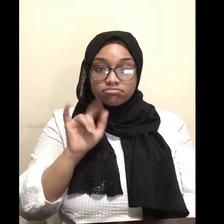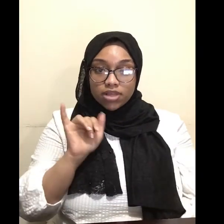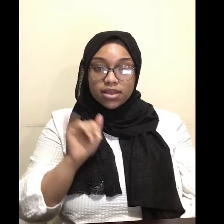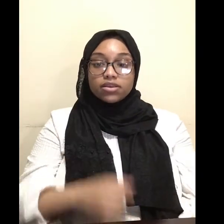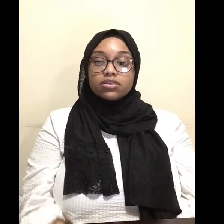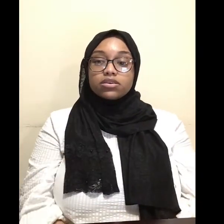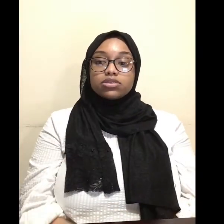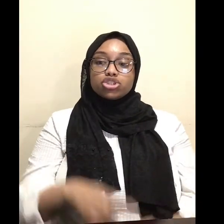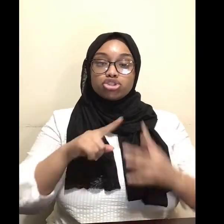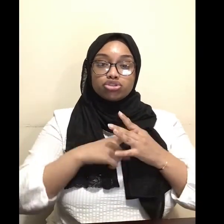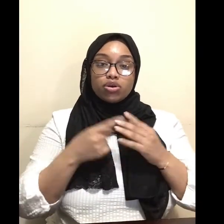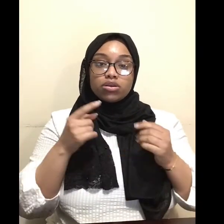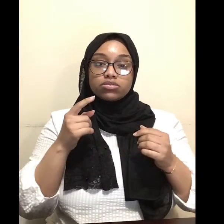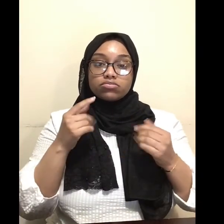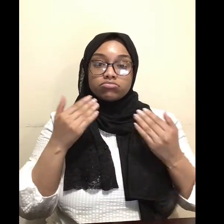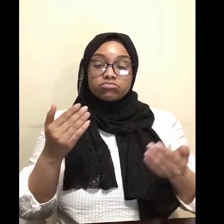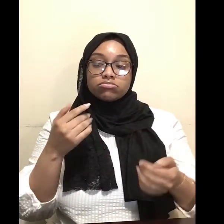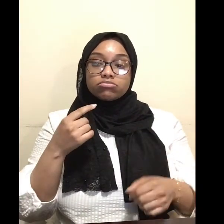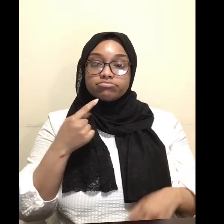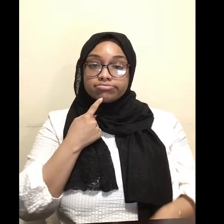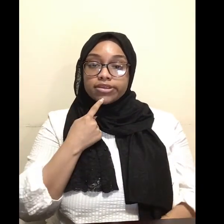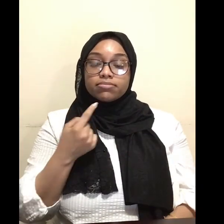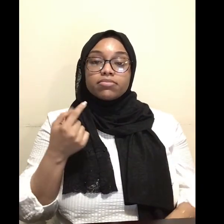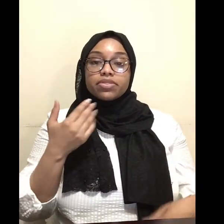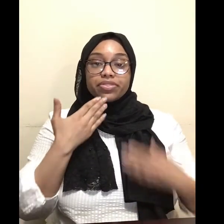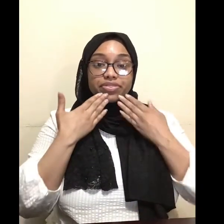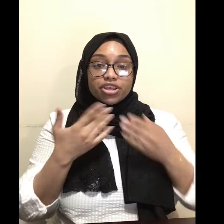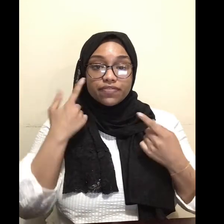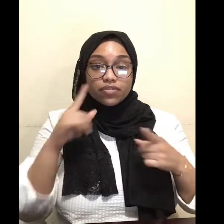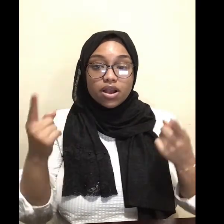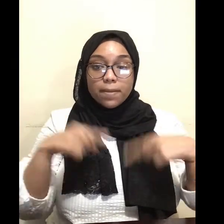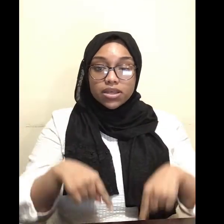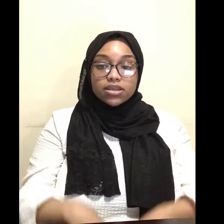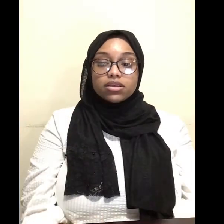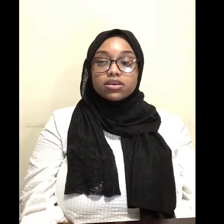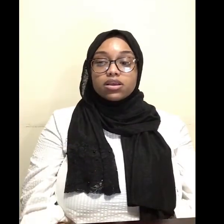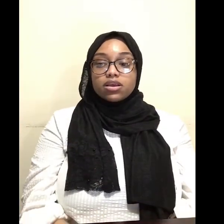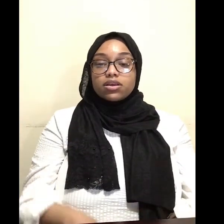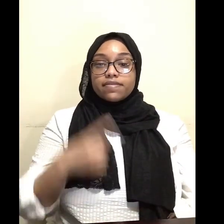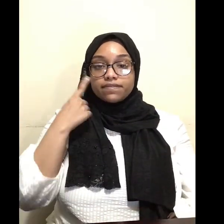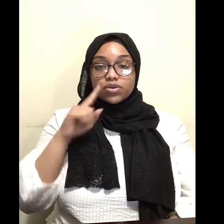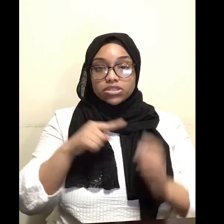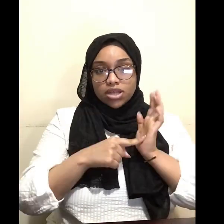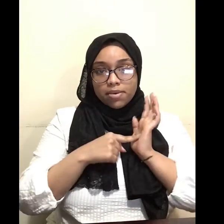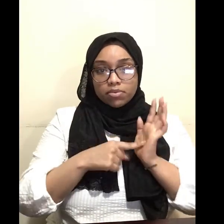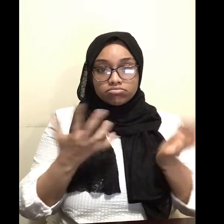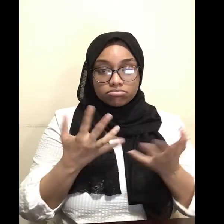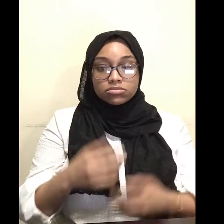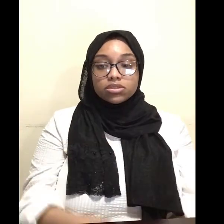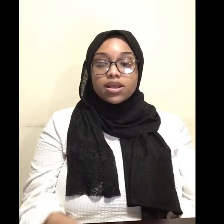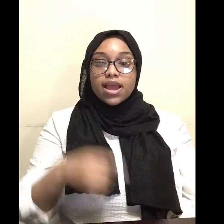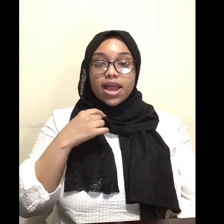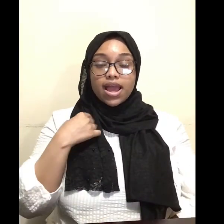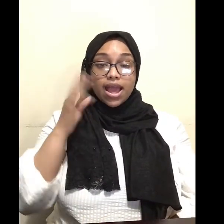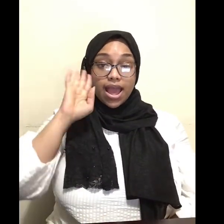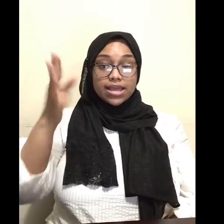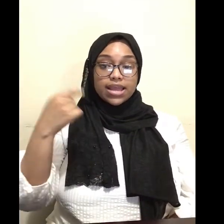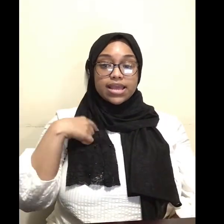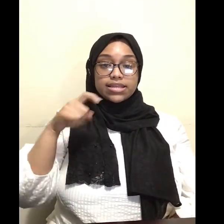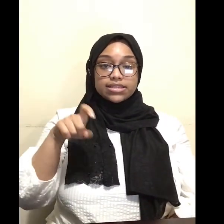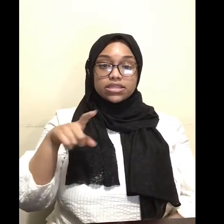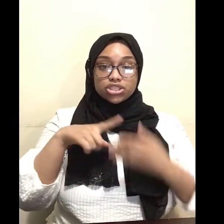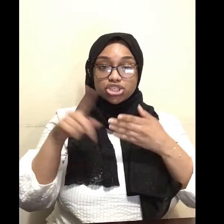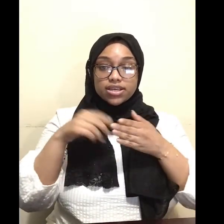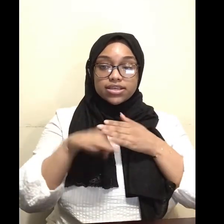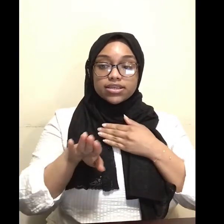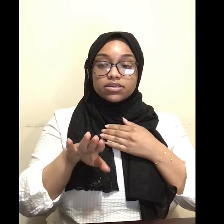I'd like to do a little bit of a check-in based on what I'm experiencing as a board